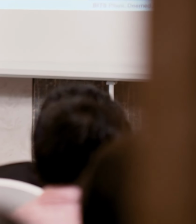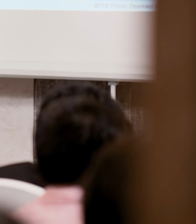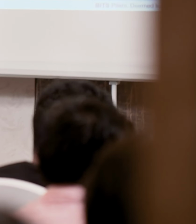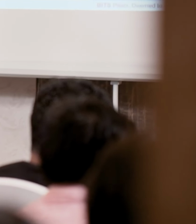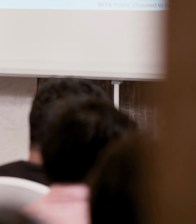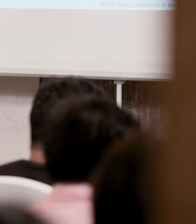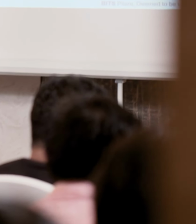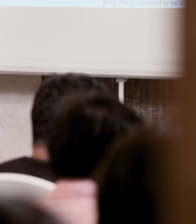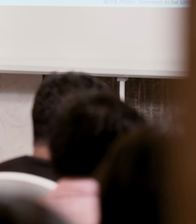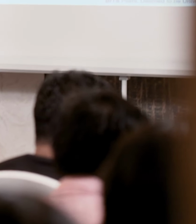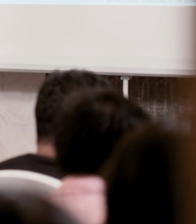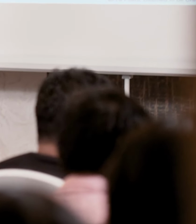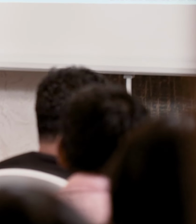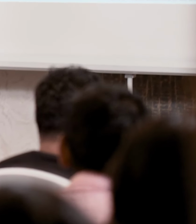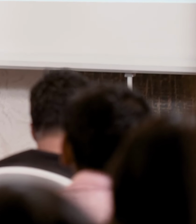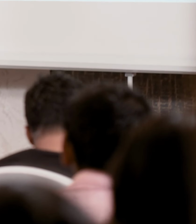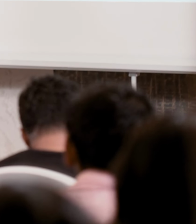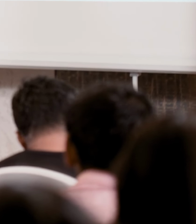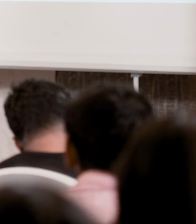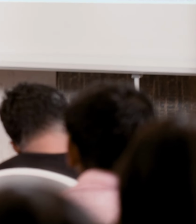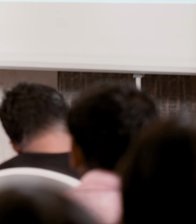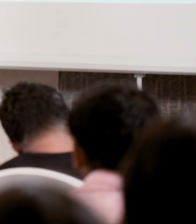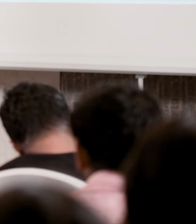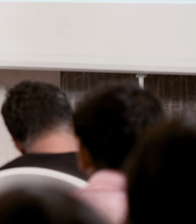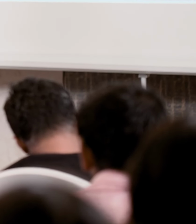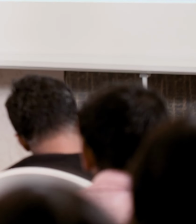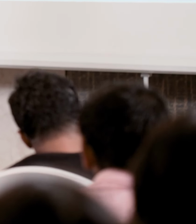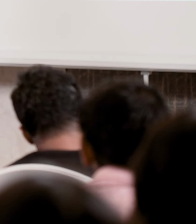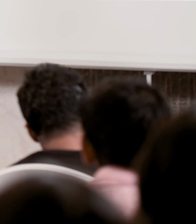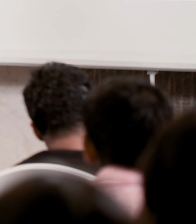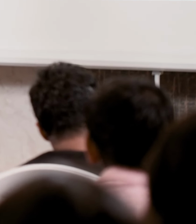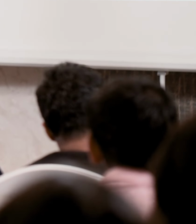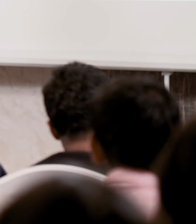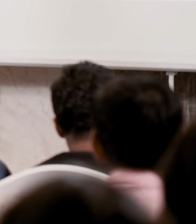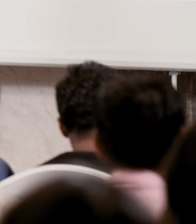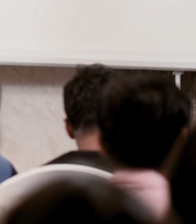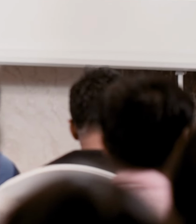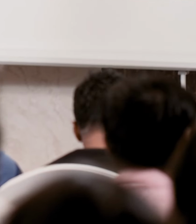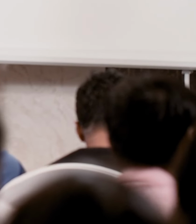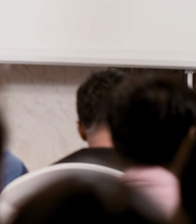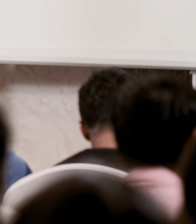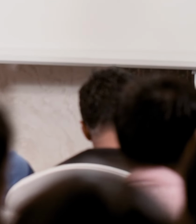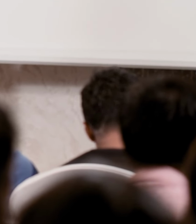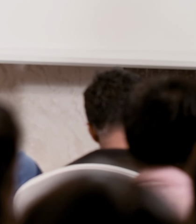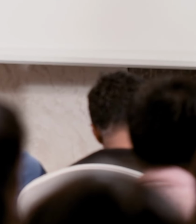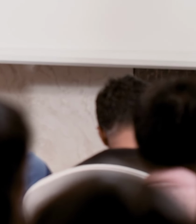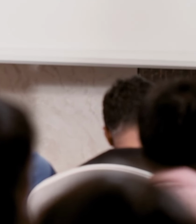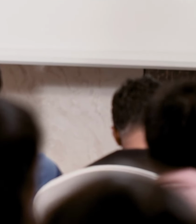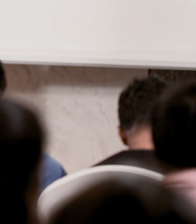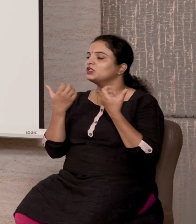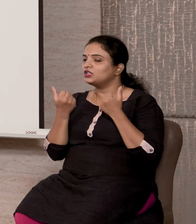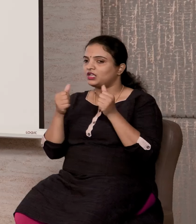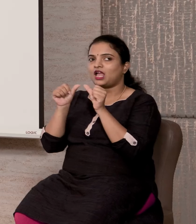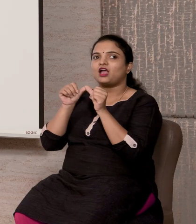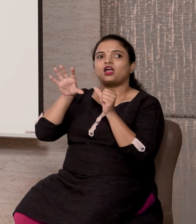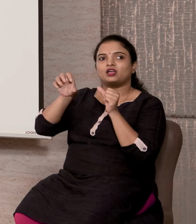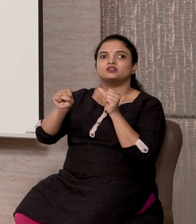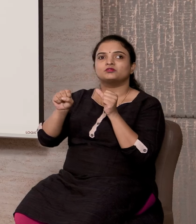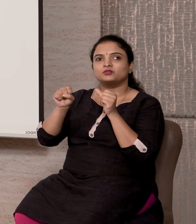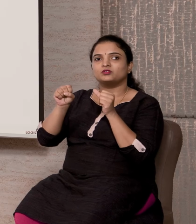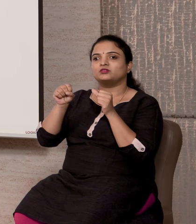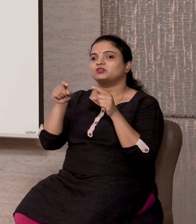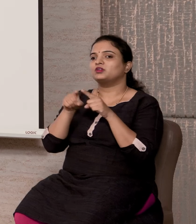right from software development, security management, and UX advocate and so on. And then I moved to accessibility because